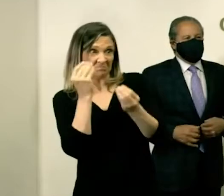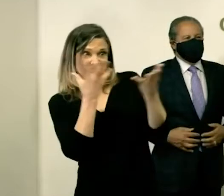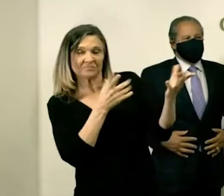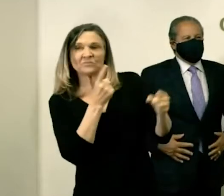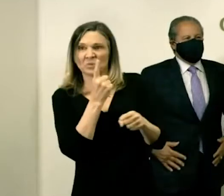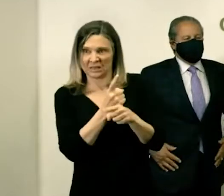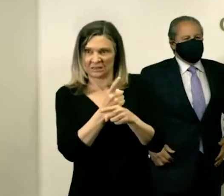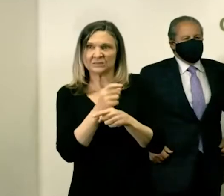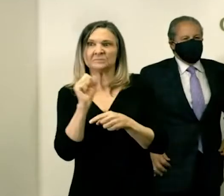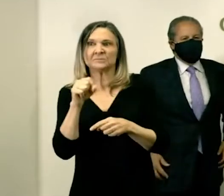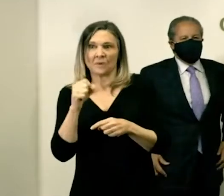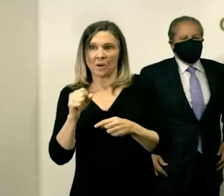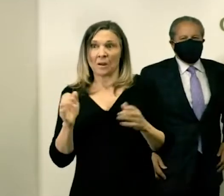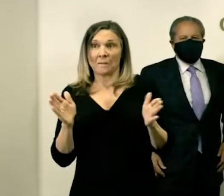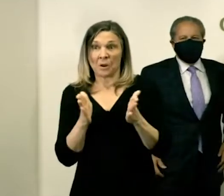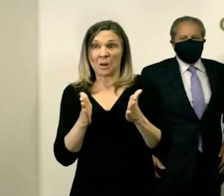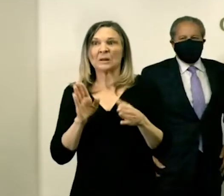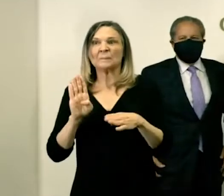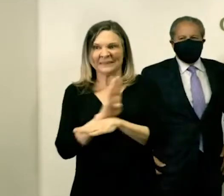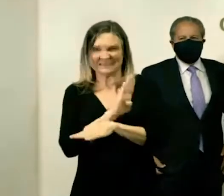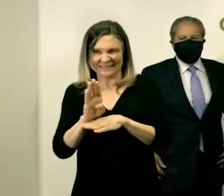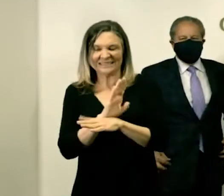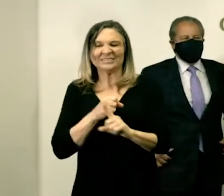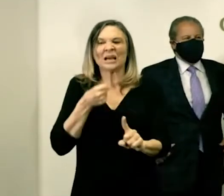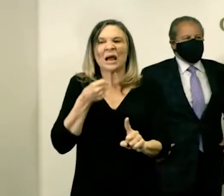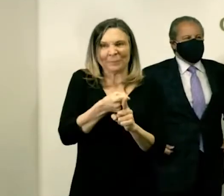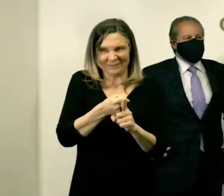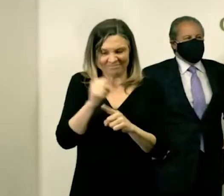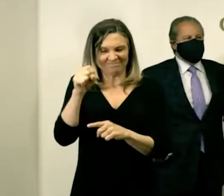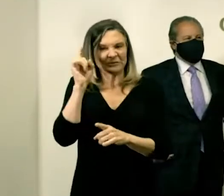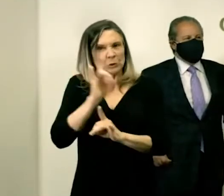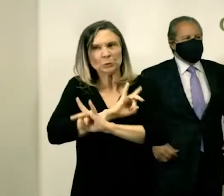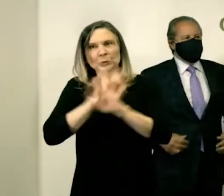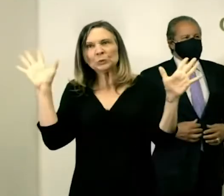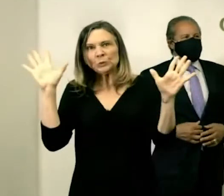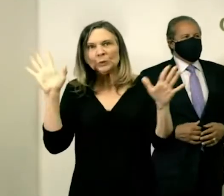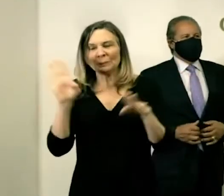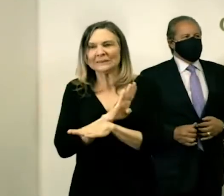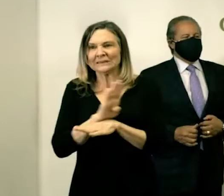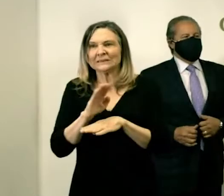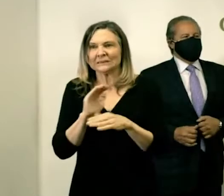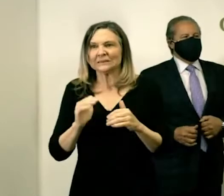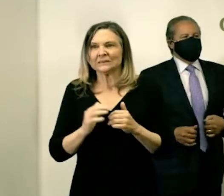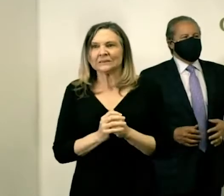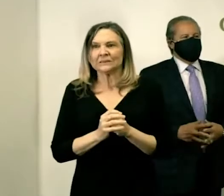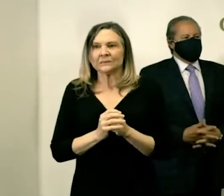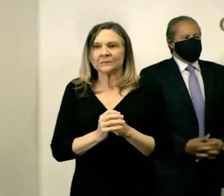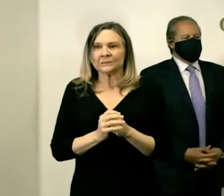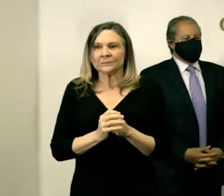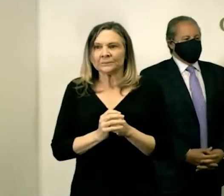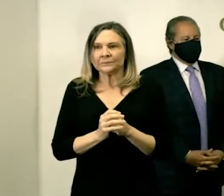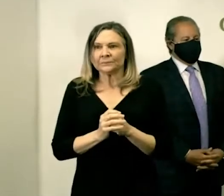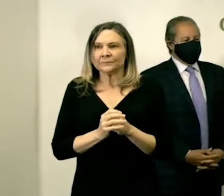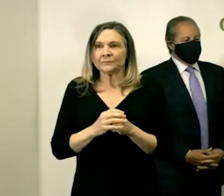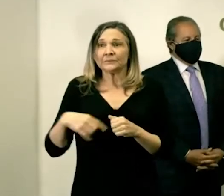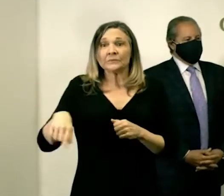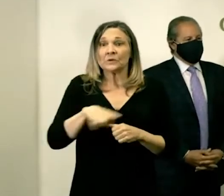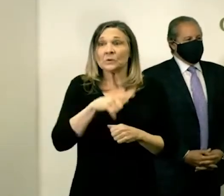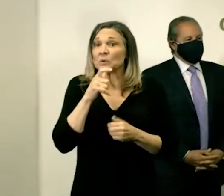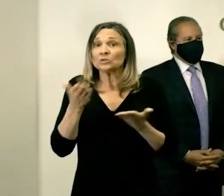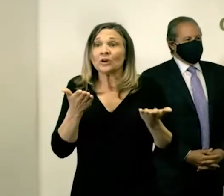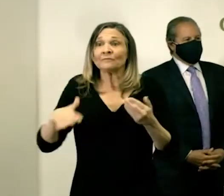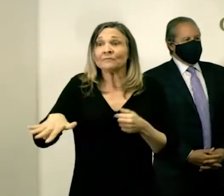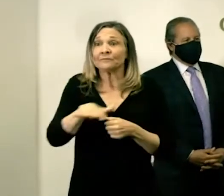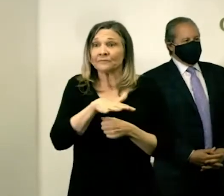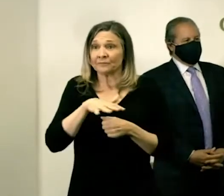small businesses have been impacted, terribly so, particularly in the hospitality and leisure industry. And while the economy in